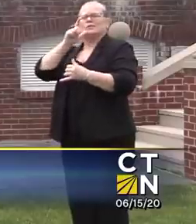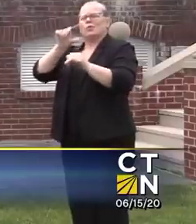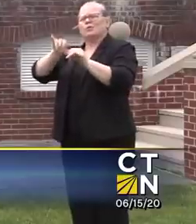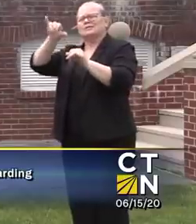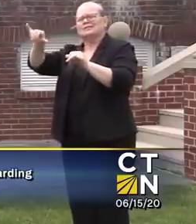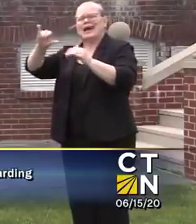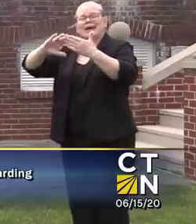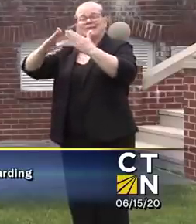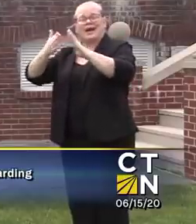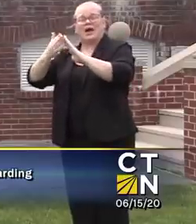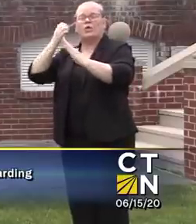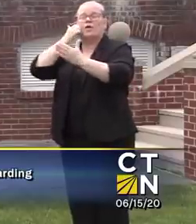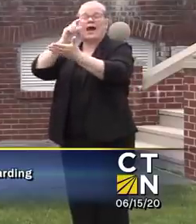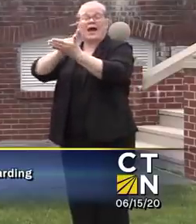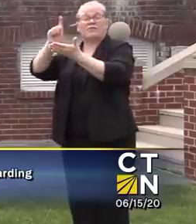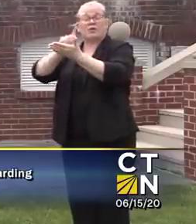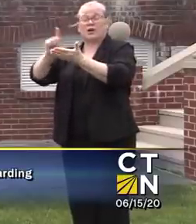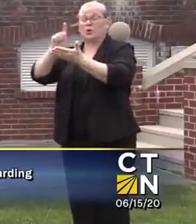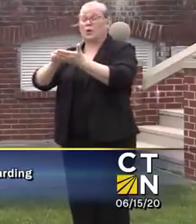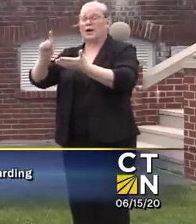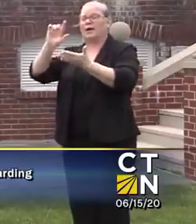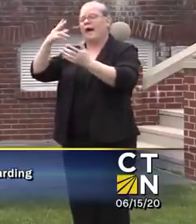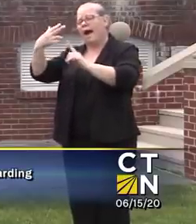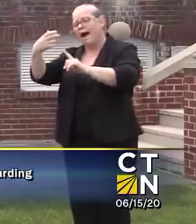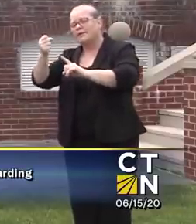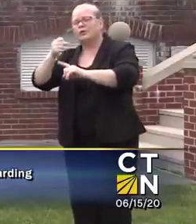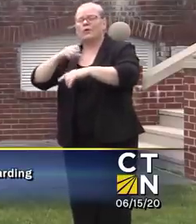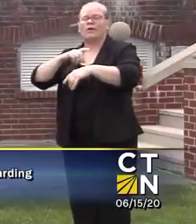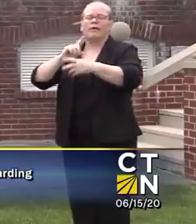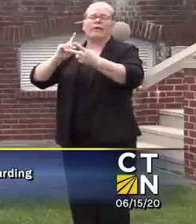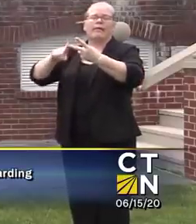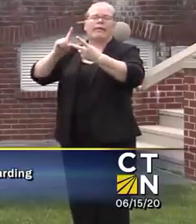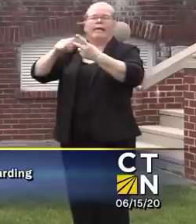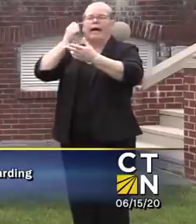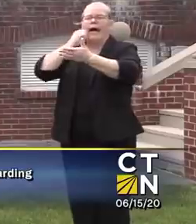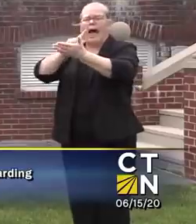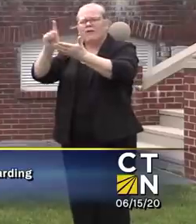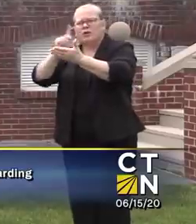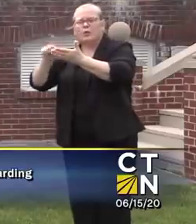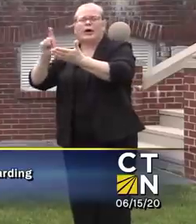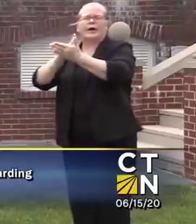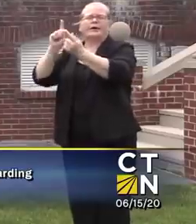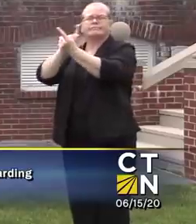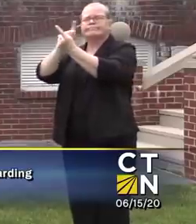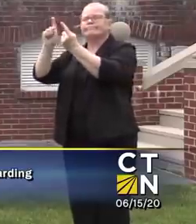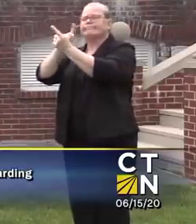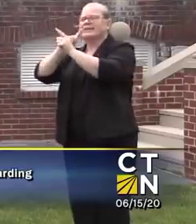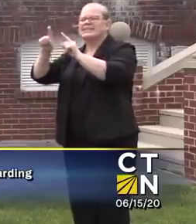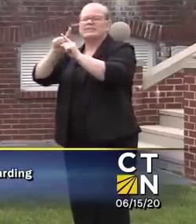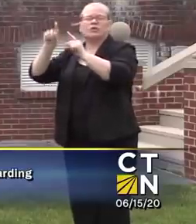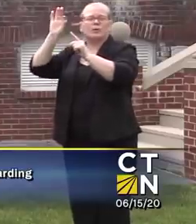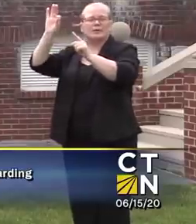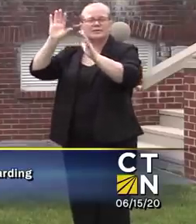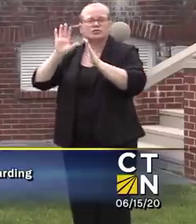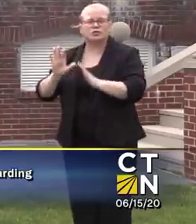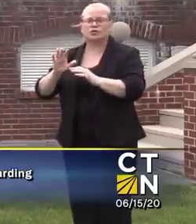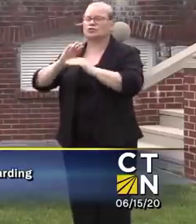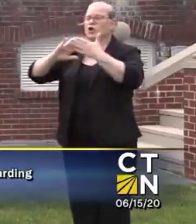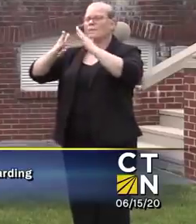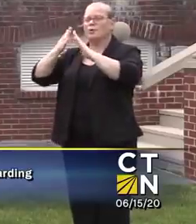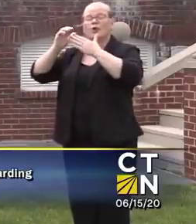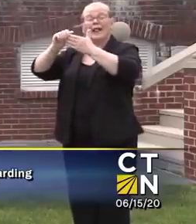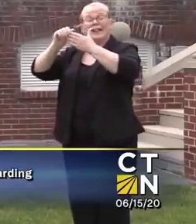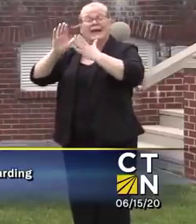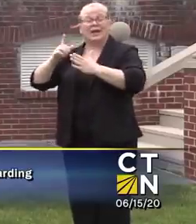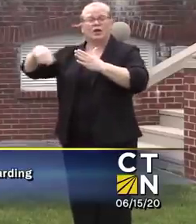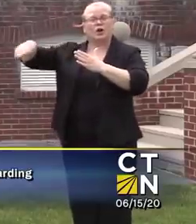work every week with the high school, work every week with the ministers, work every week with the community leaders. And that's how they're